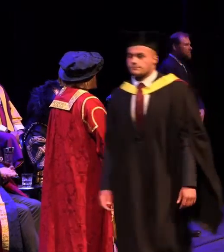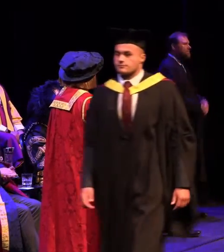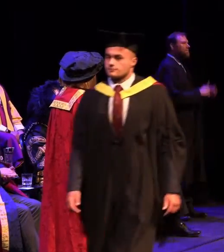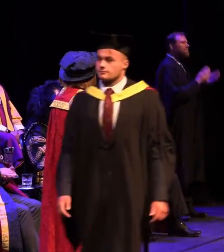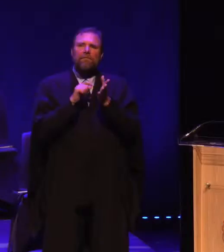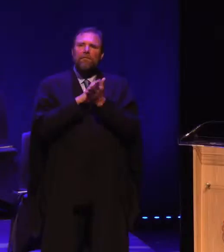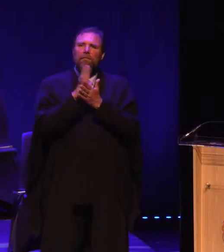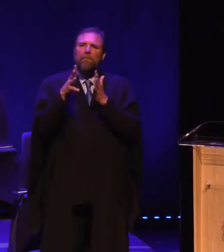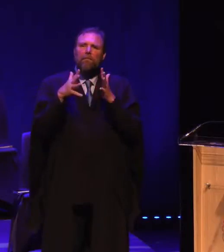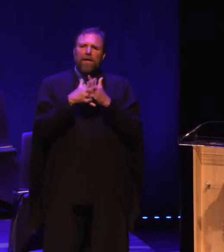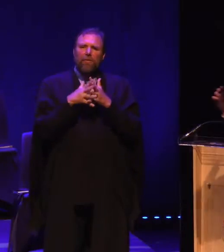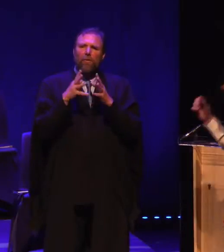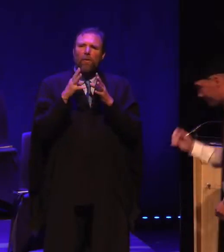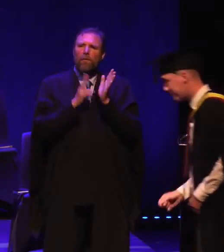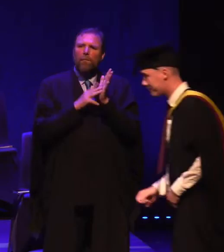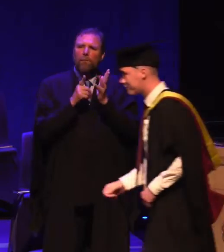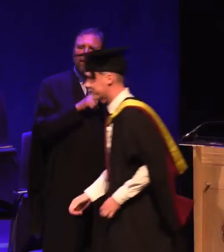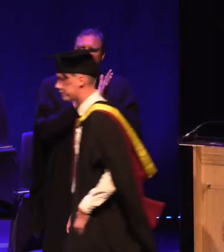Matthew Malarkey.